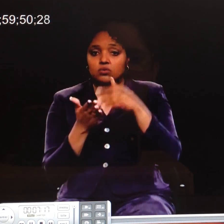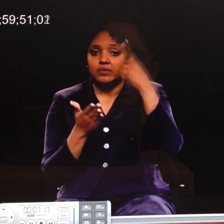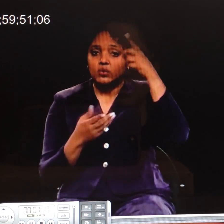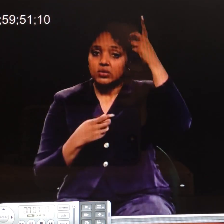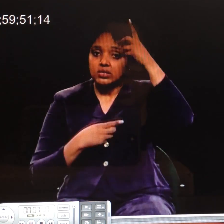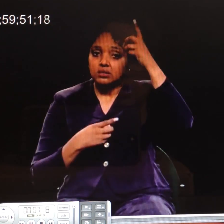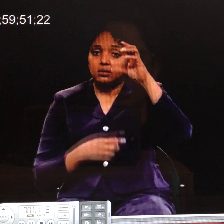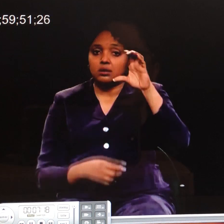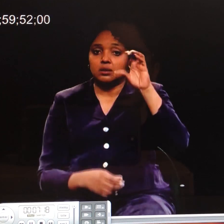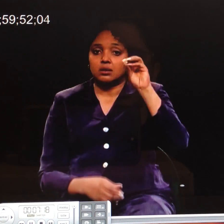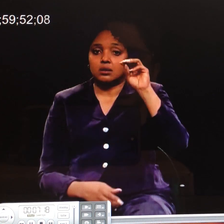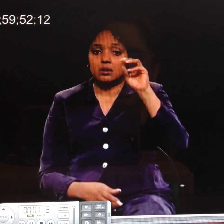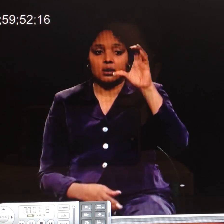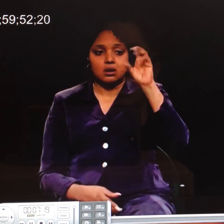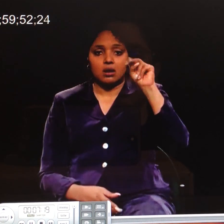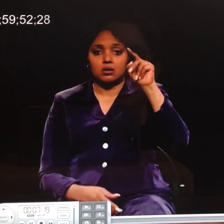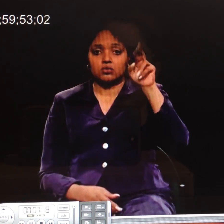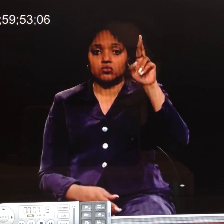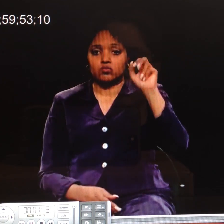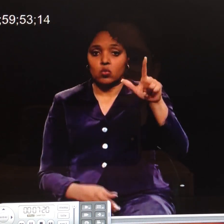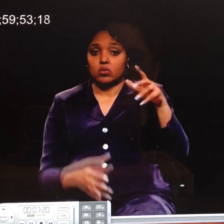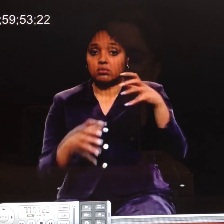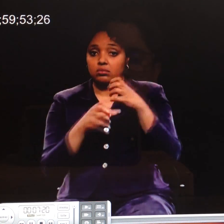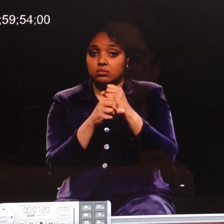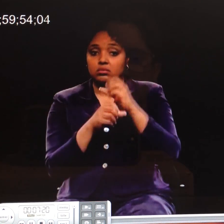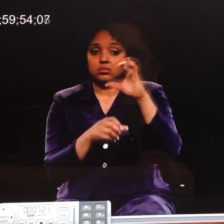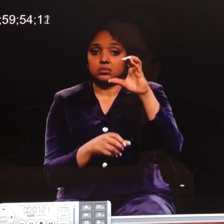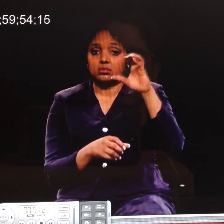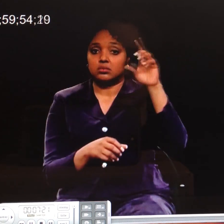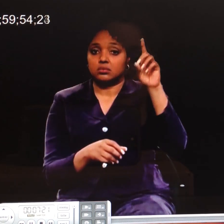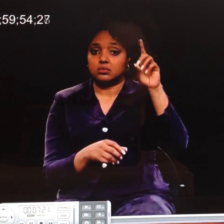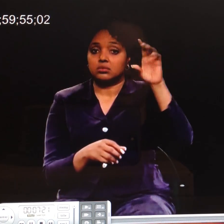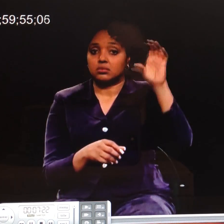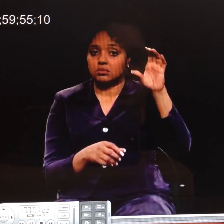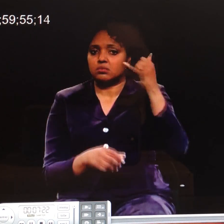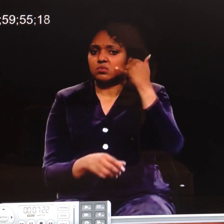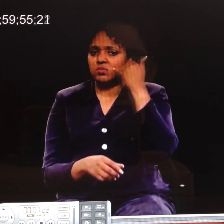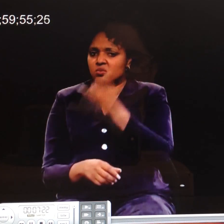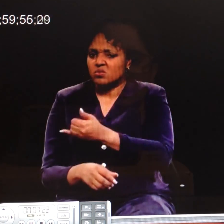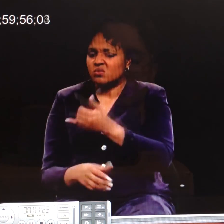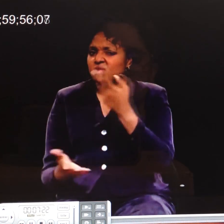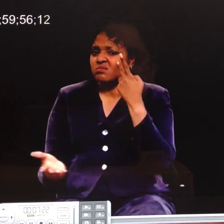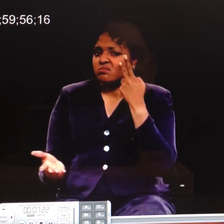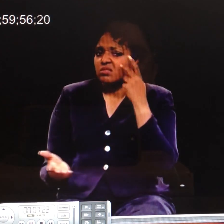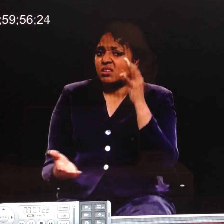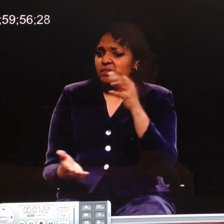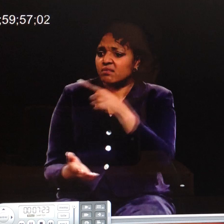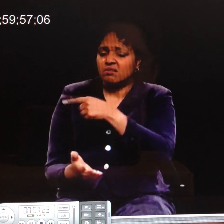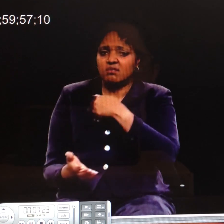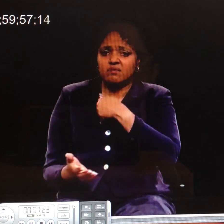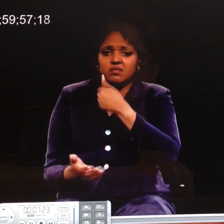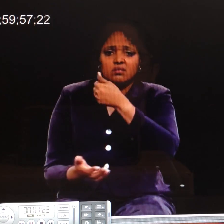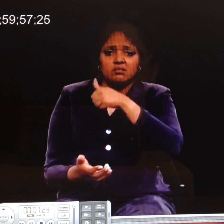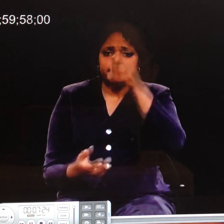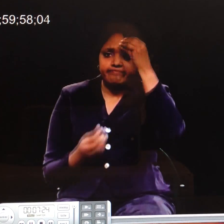the information, and he called the Federal Center for Diseases, which is the